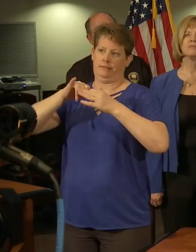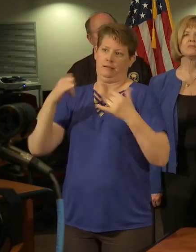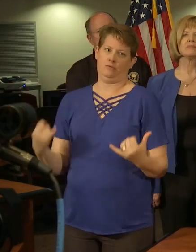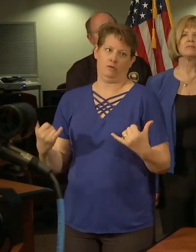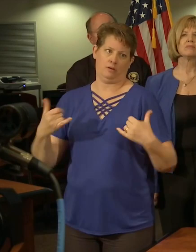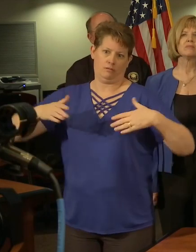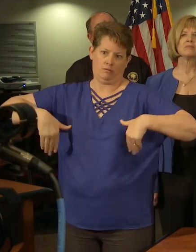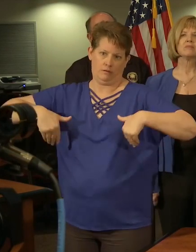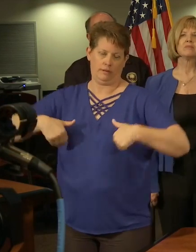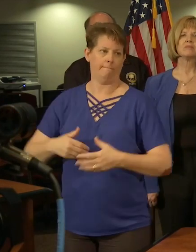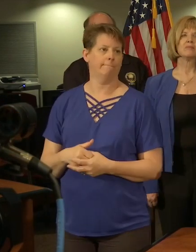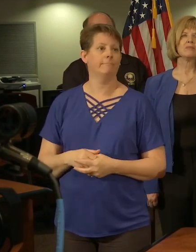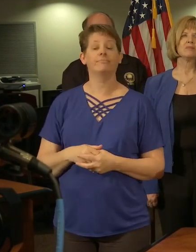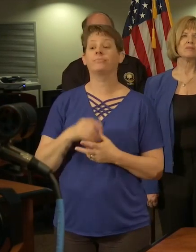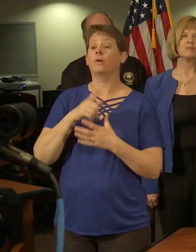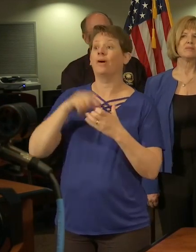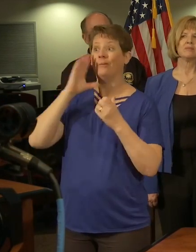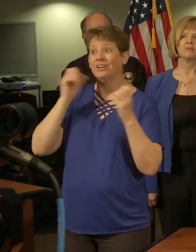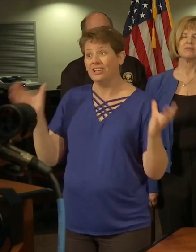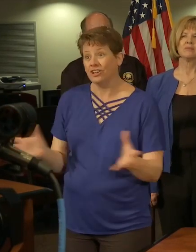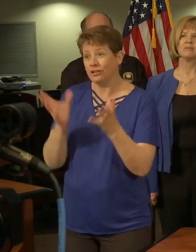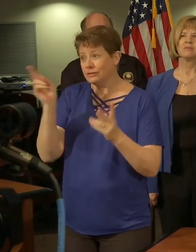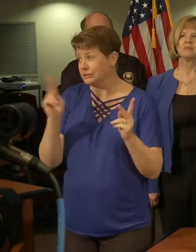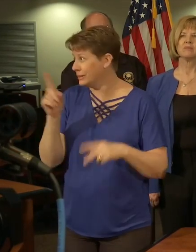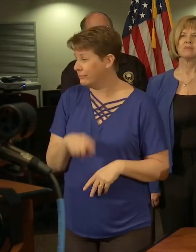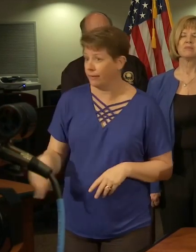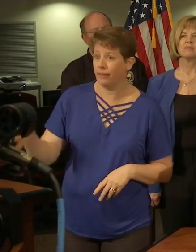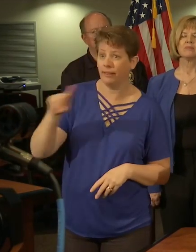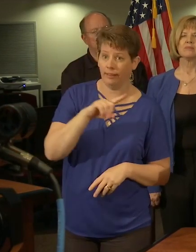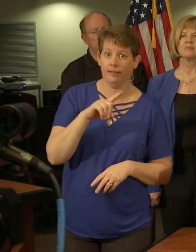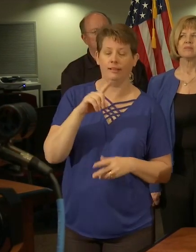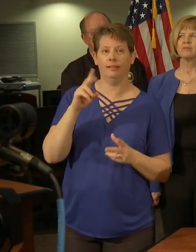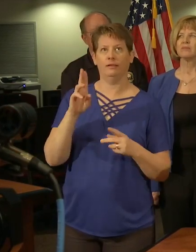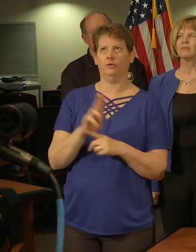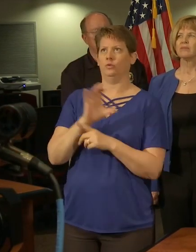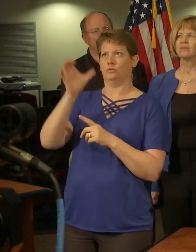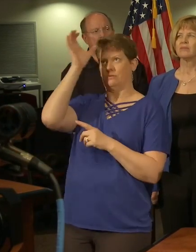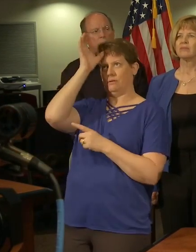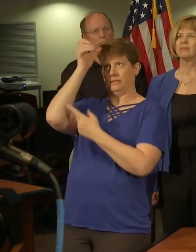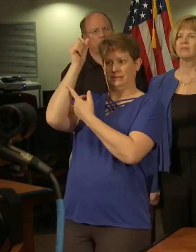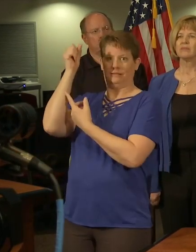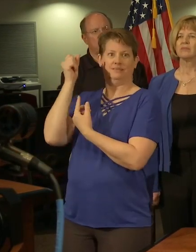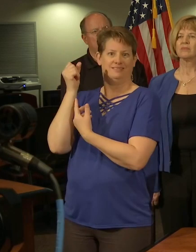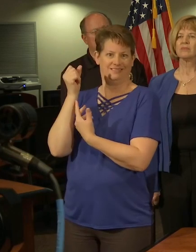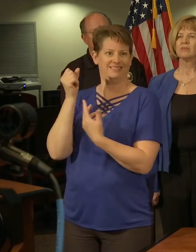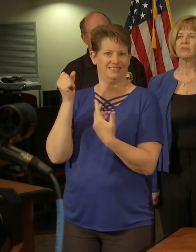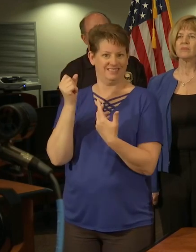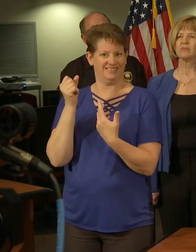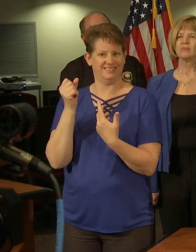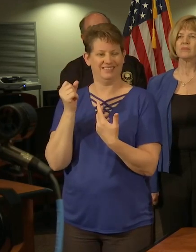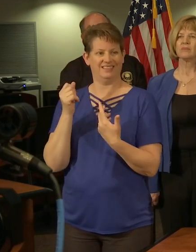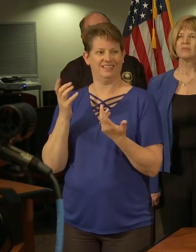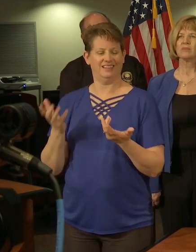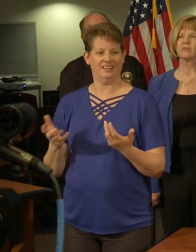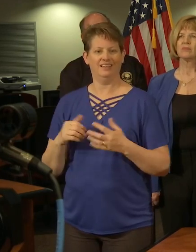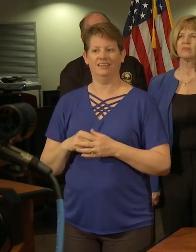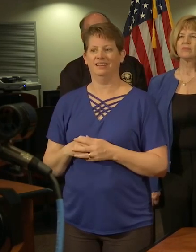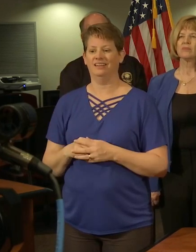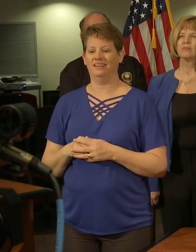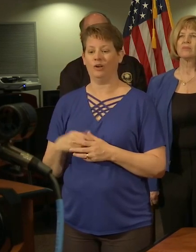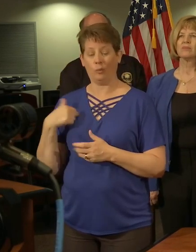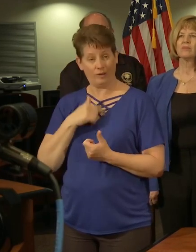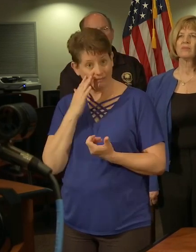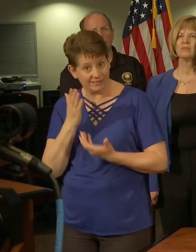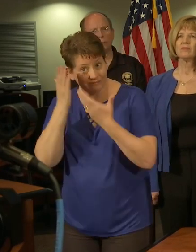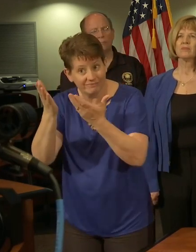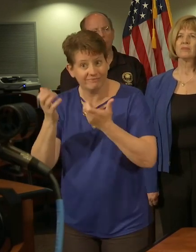at this time. What I would urge people to do is to, again, common sense, follow all of the rules that have been and